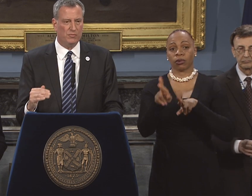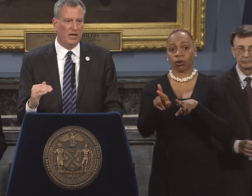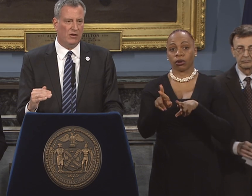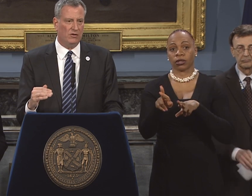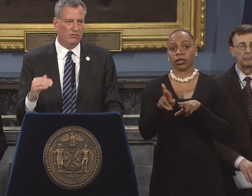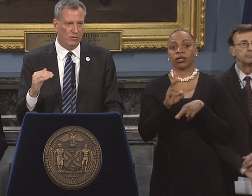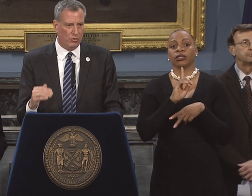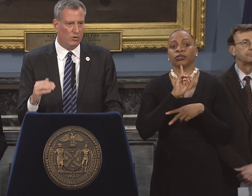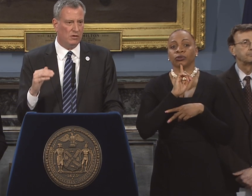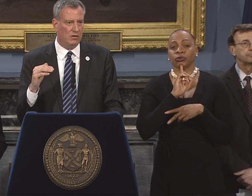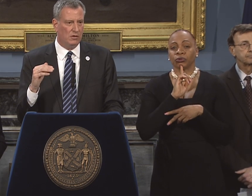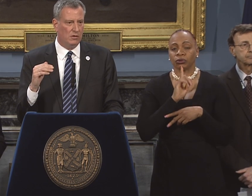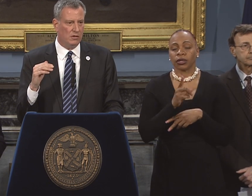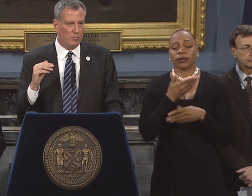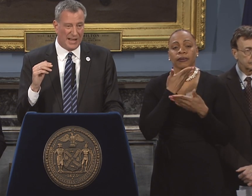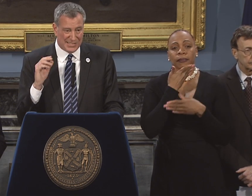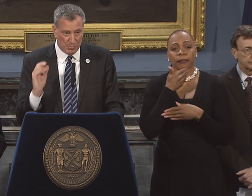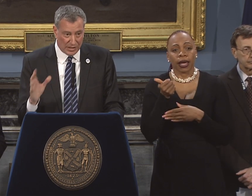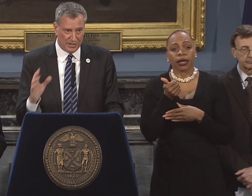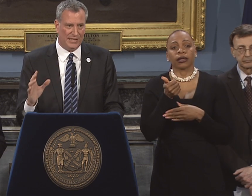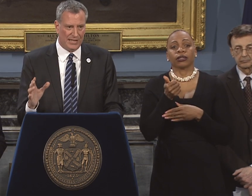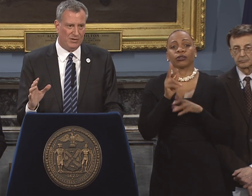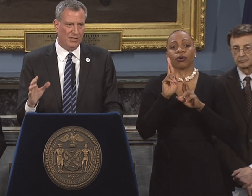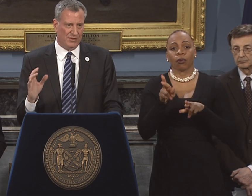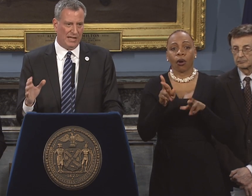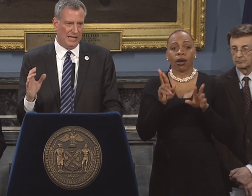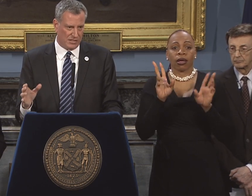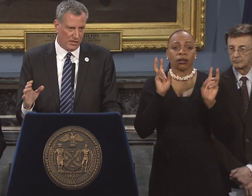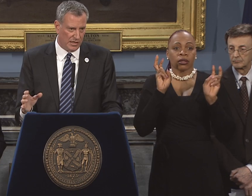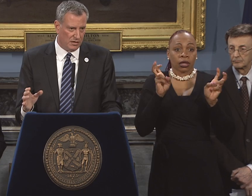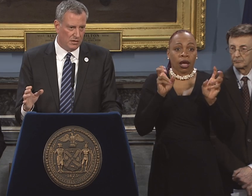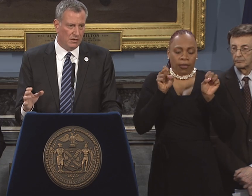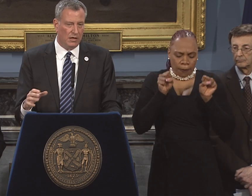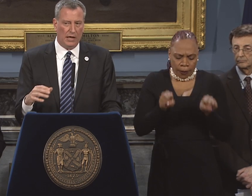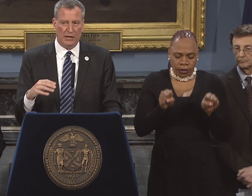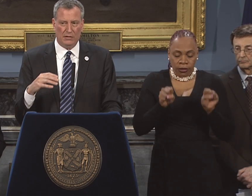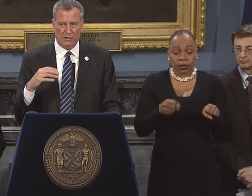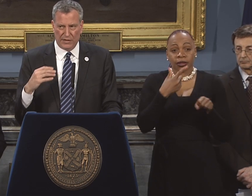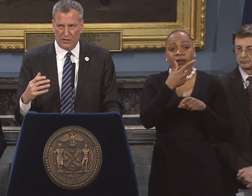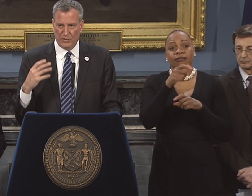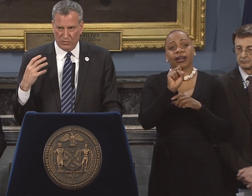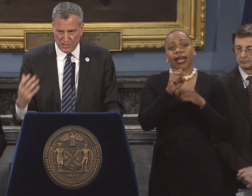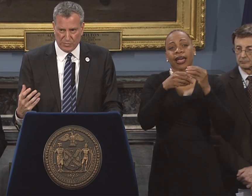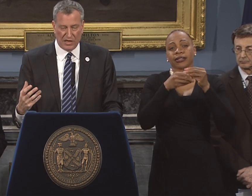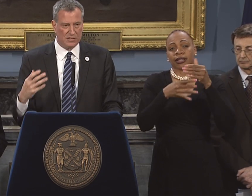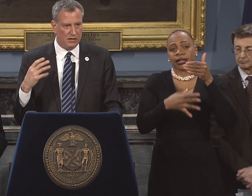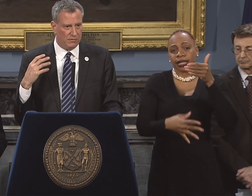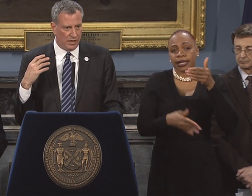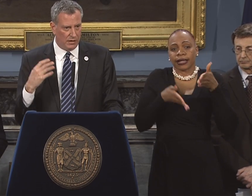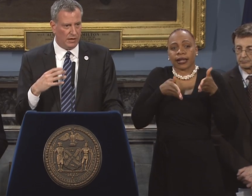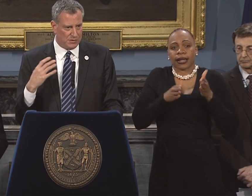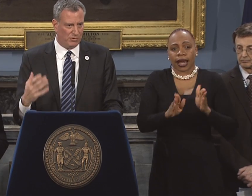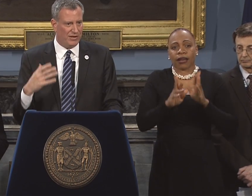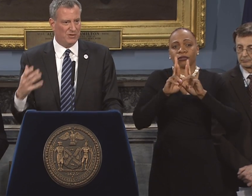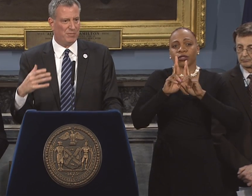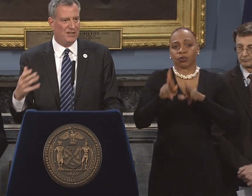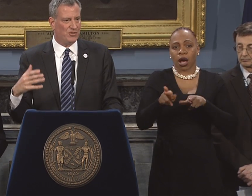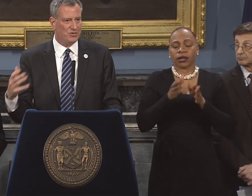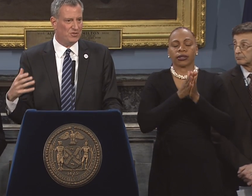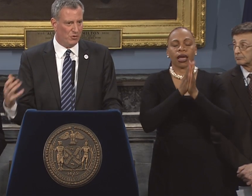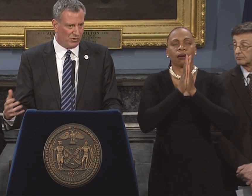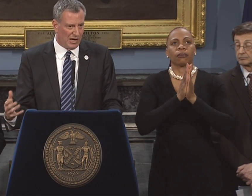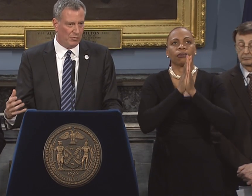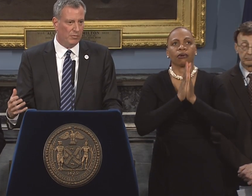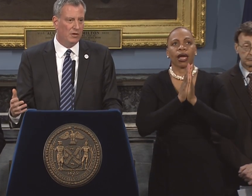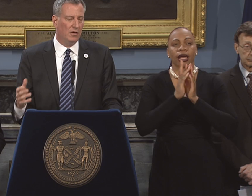so much better to report the possibility even of a gas leak and let there be a response, and let's pray the response